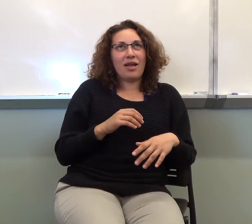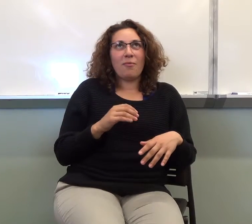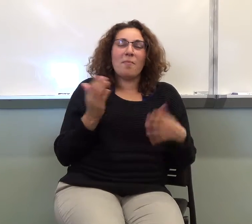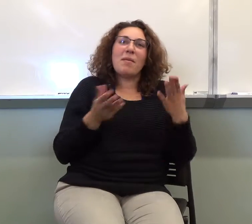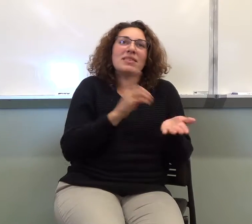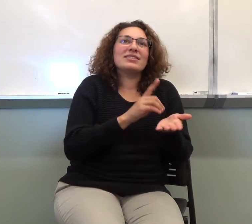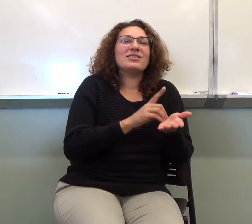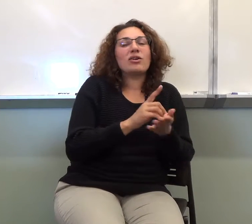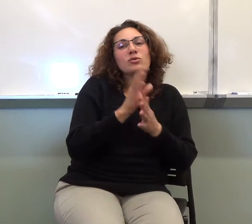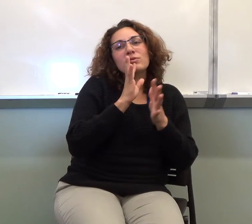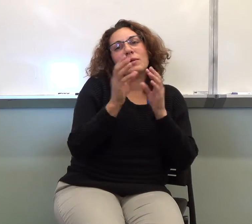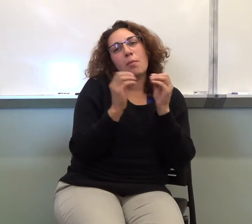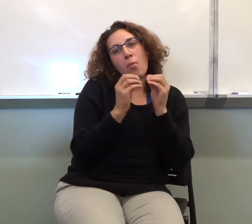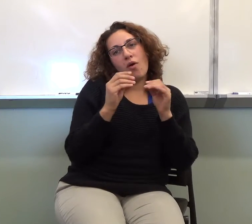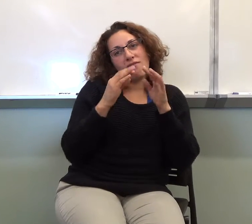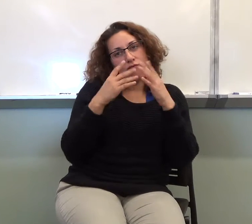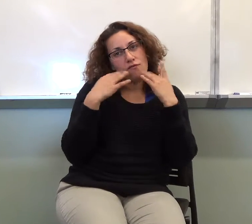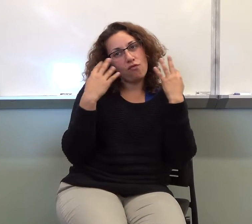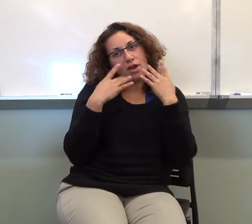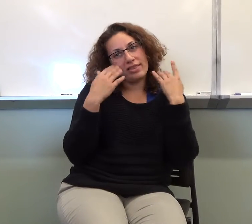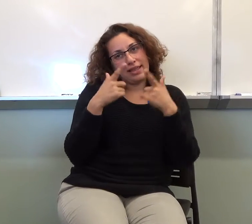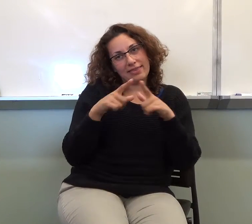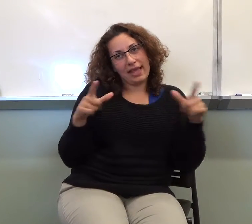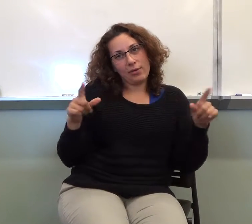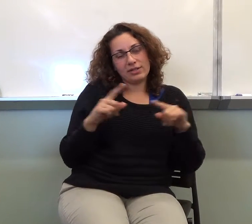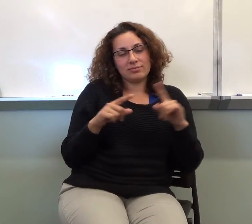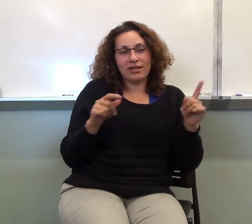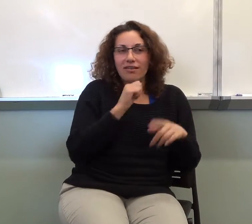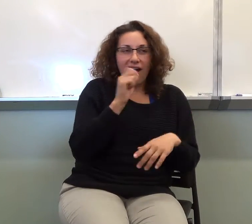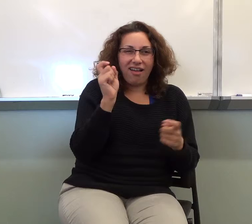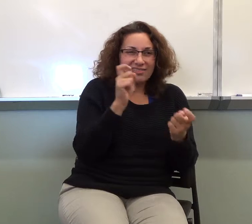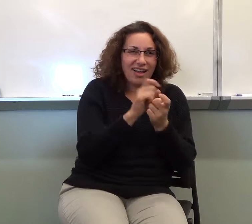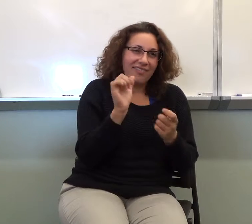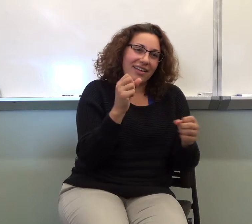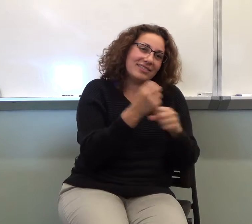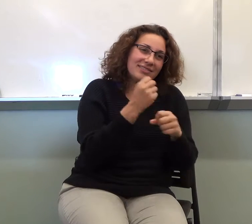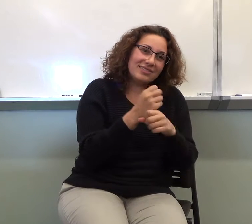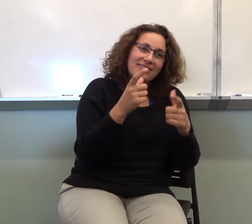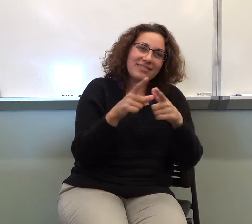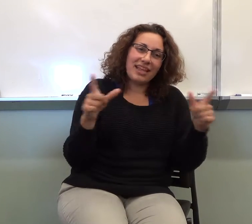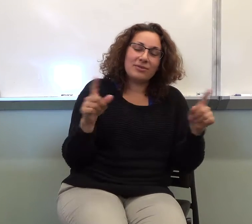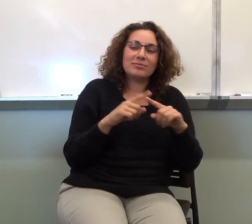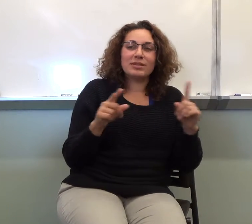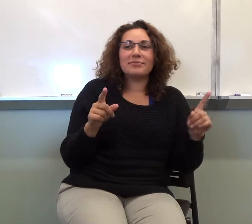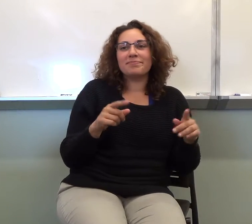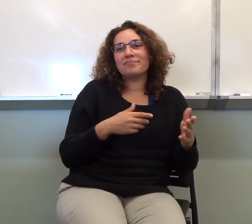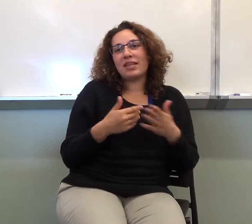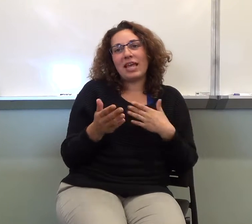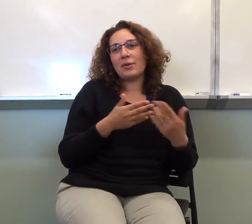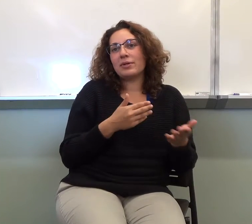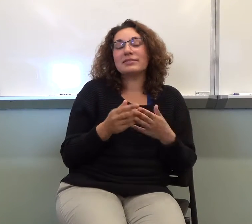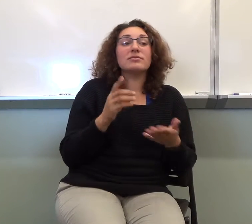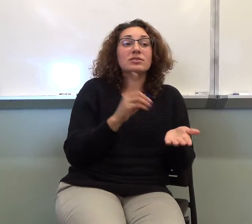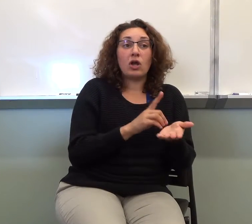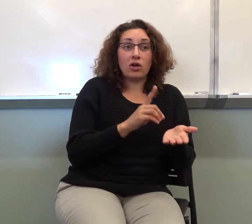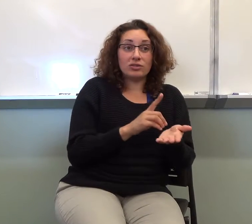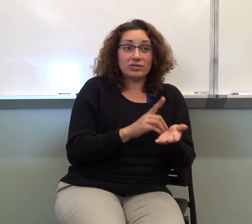Depends upon their bedside manner. They actually have courses in their medical schools to develop bedside manner, and obviously a lot of them have